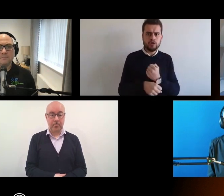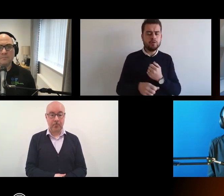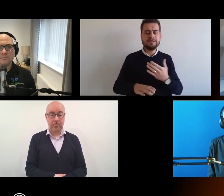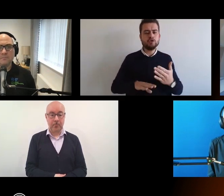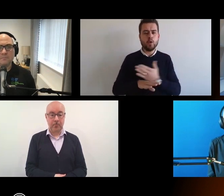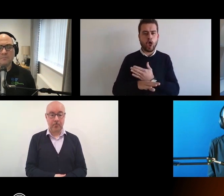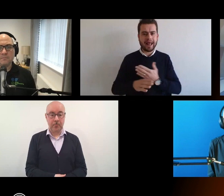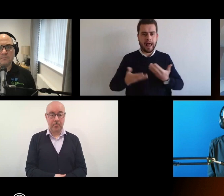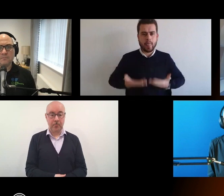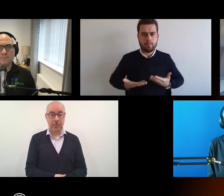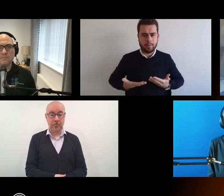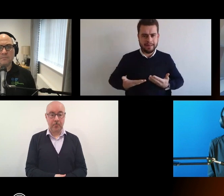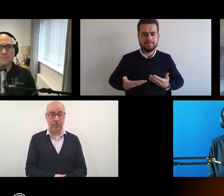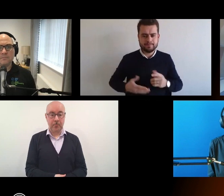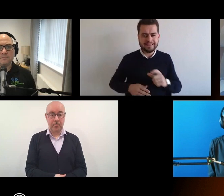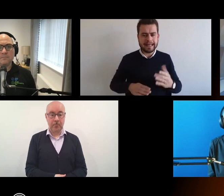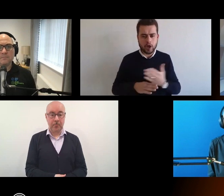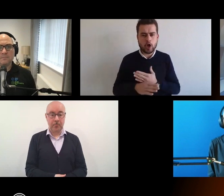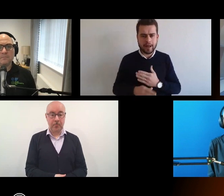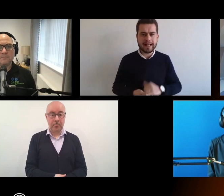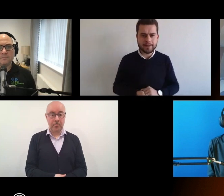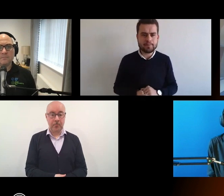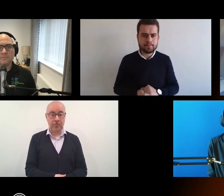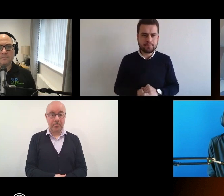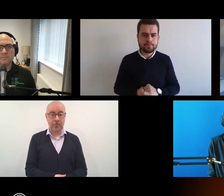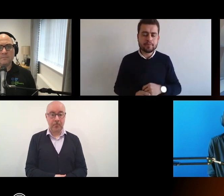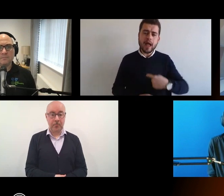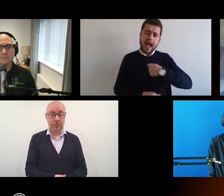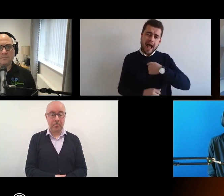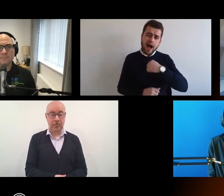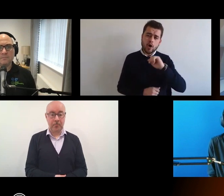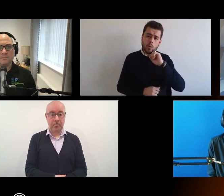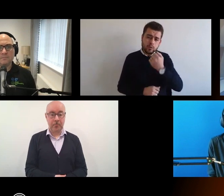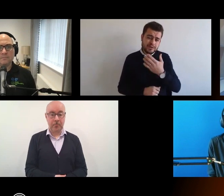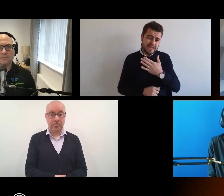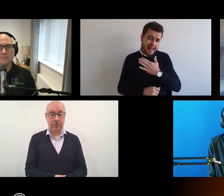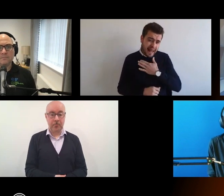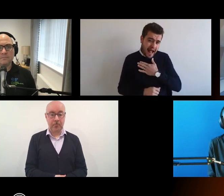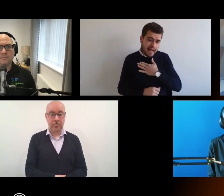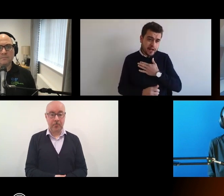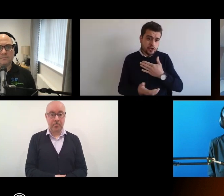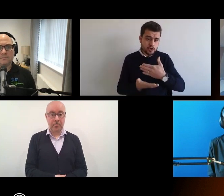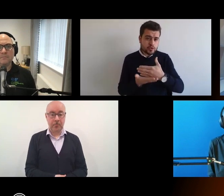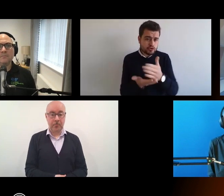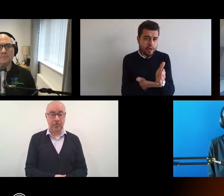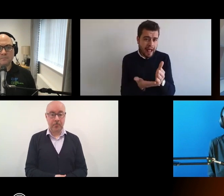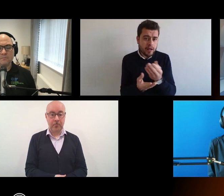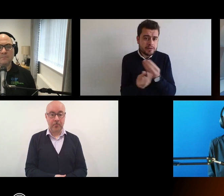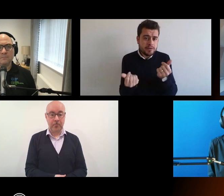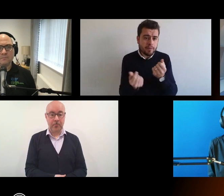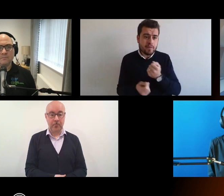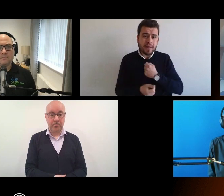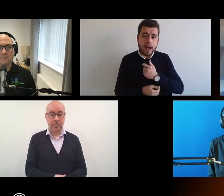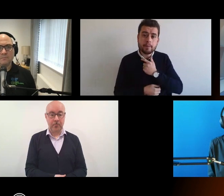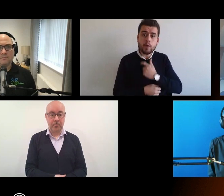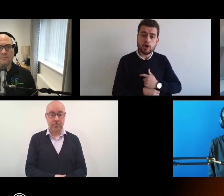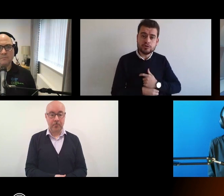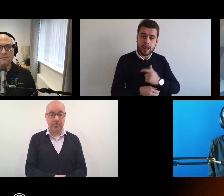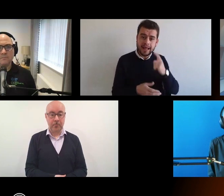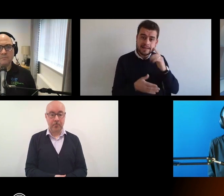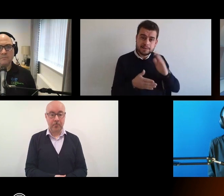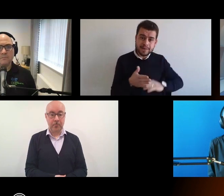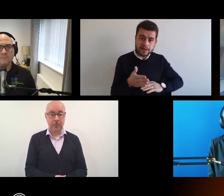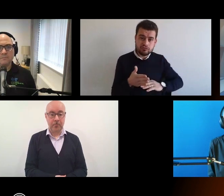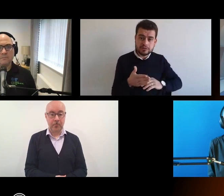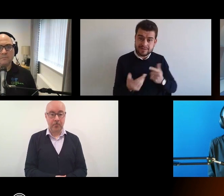2023. So in terms of what you can and can't do, I think it's still too early to say that in a legal perspective, but I